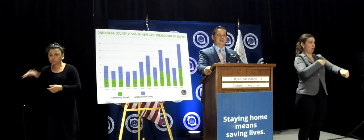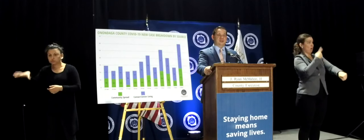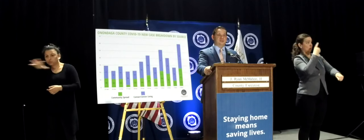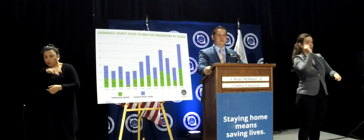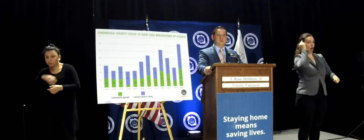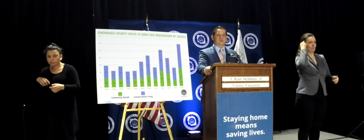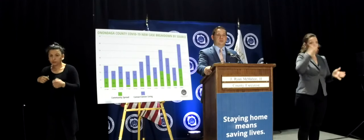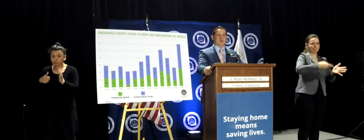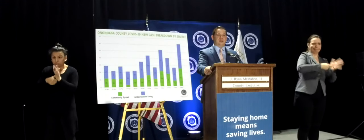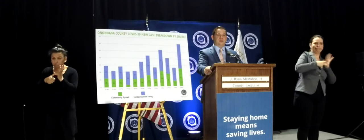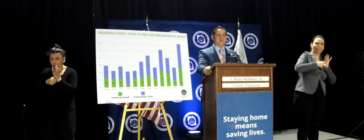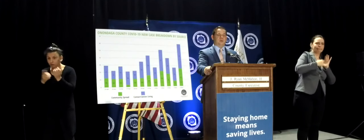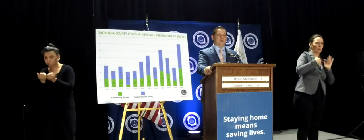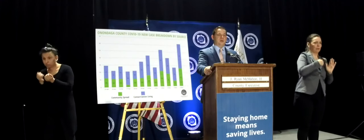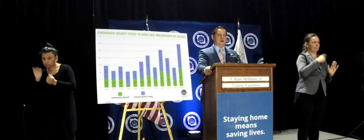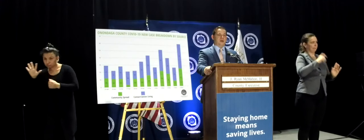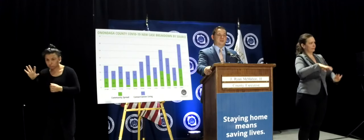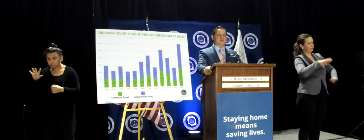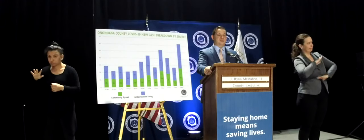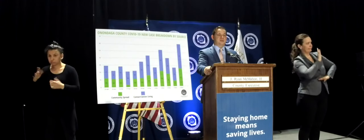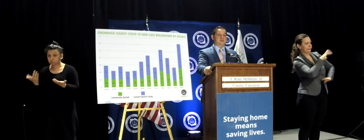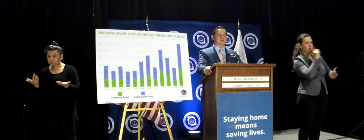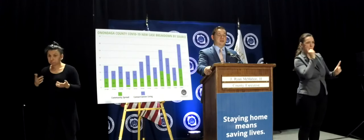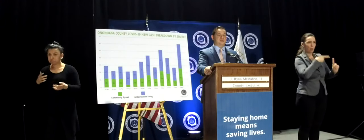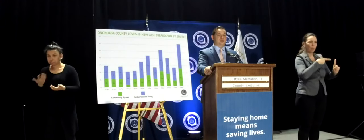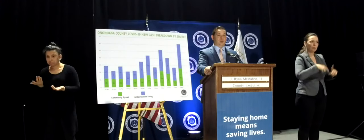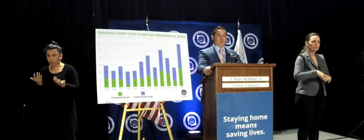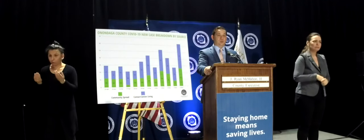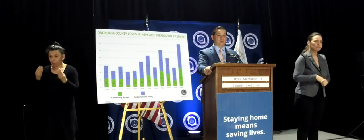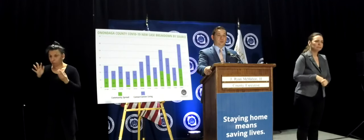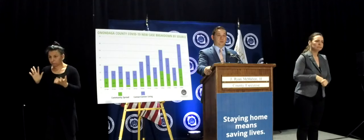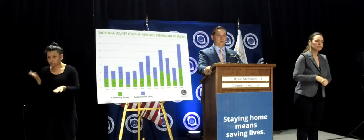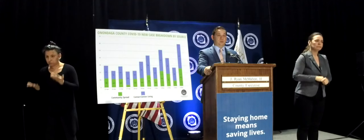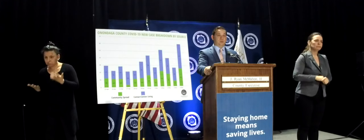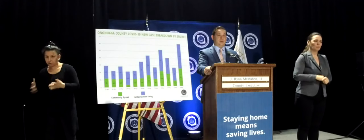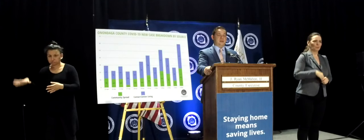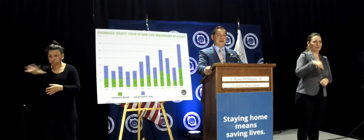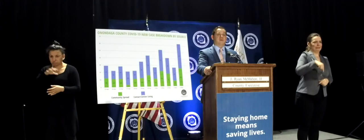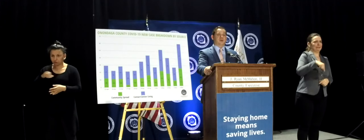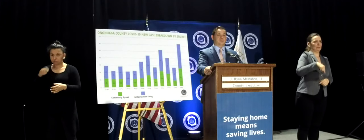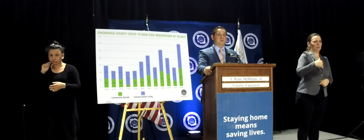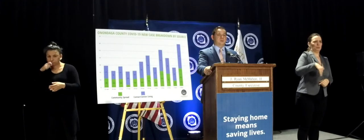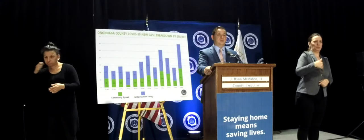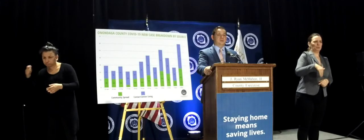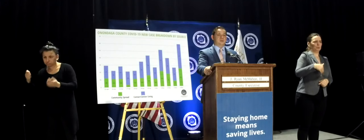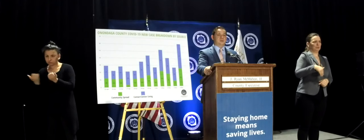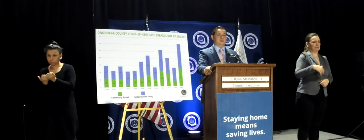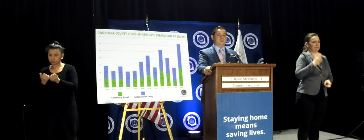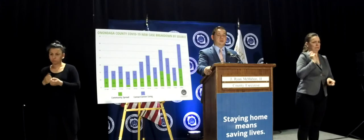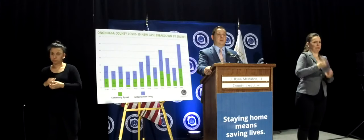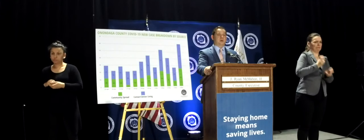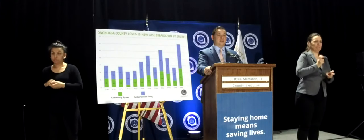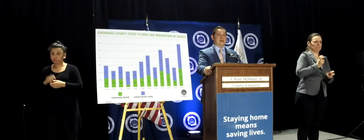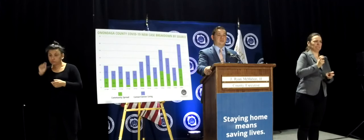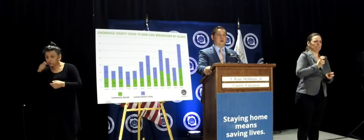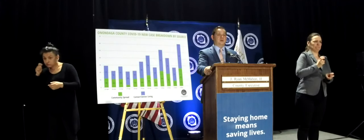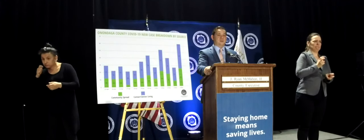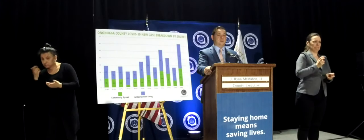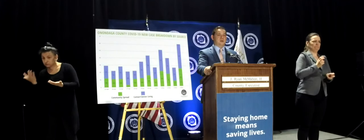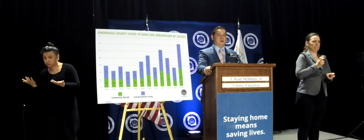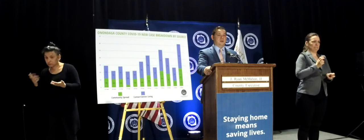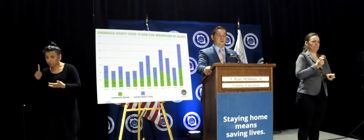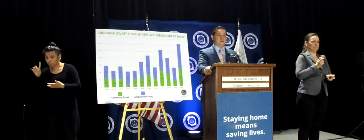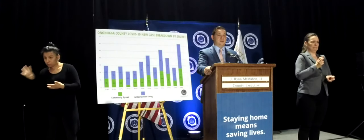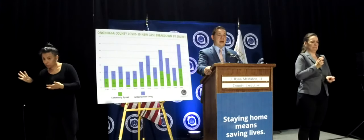you're going to get to a lot of people. This is a true endeavor, this number of tests for